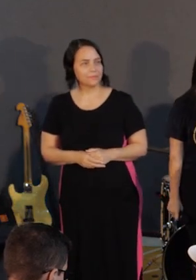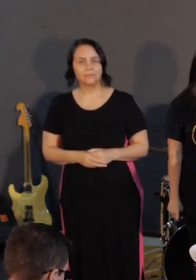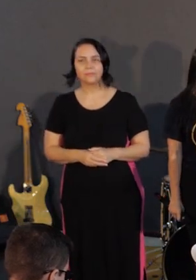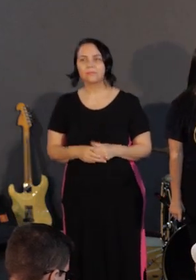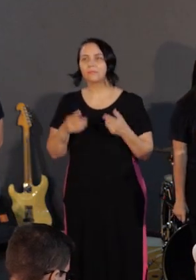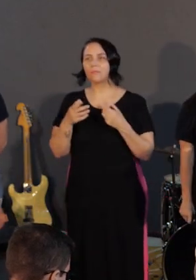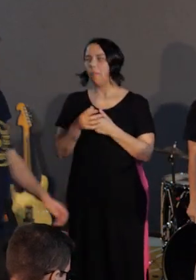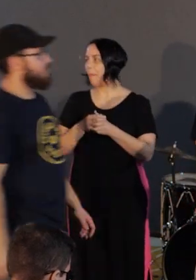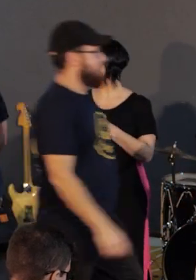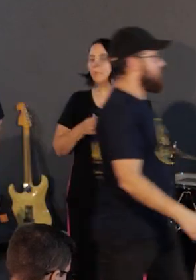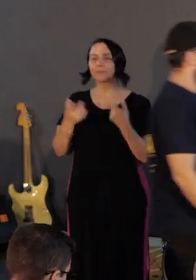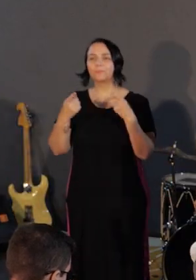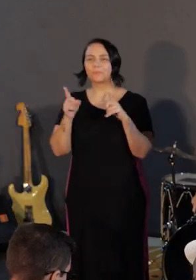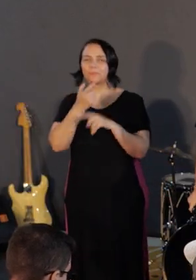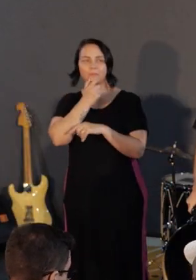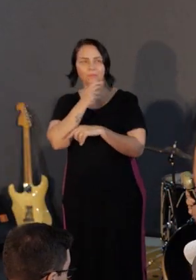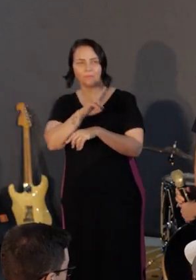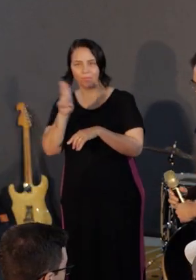Vai tocar a música Anunciação.